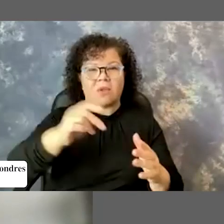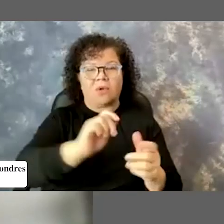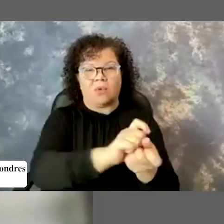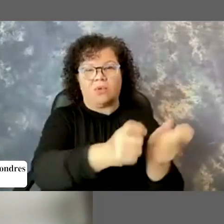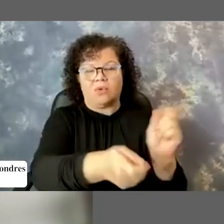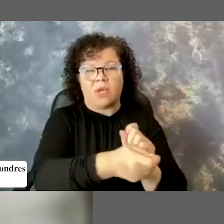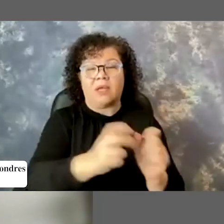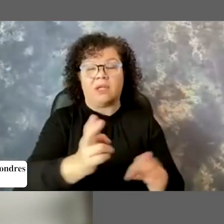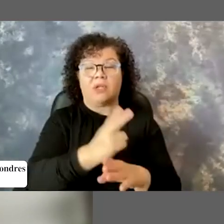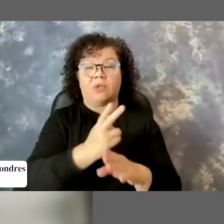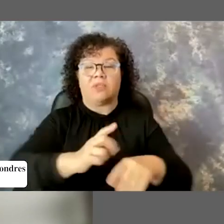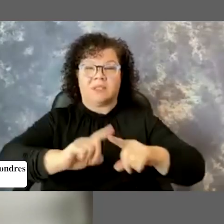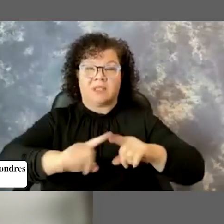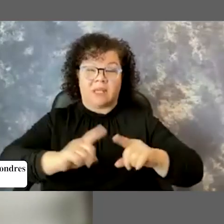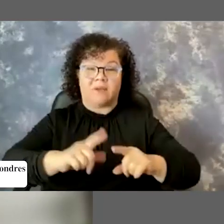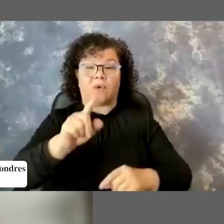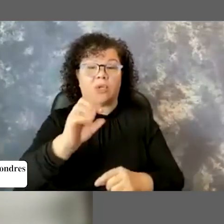of tools than only